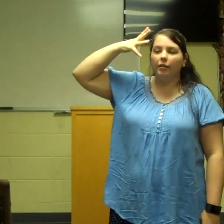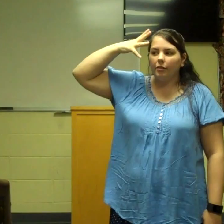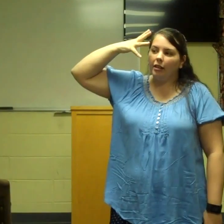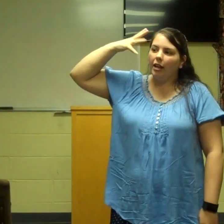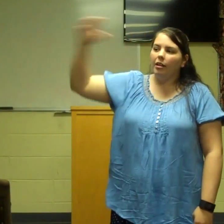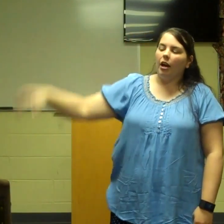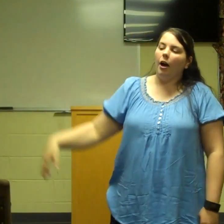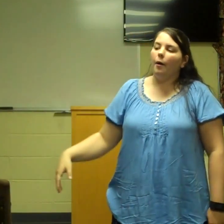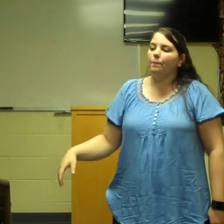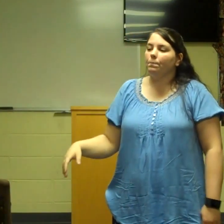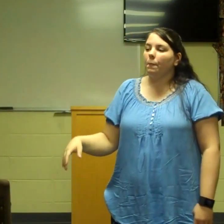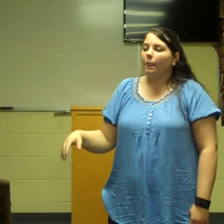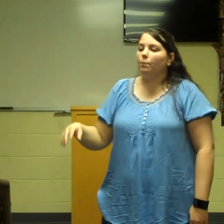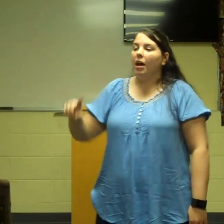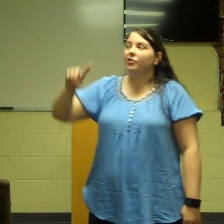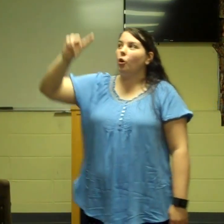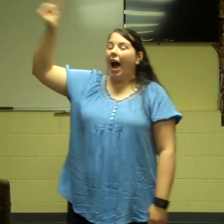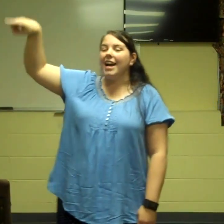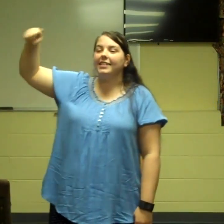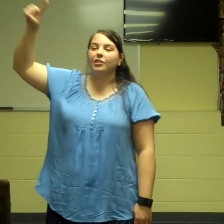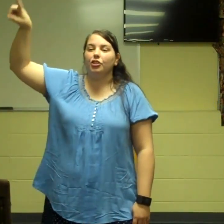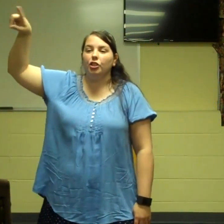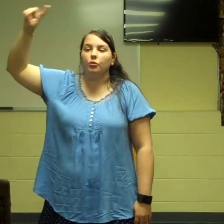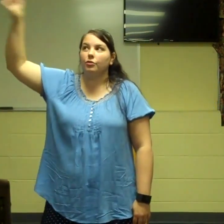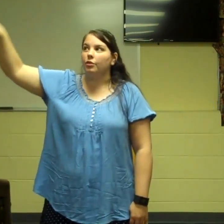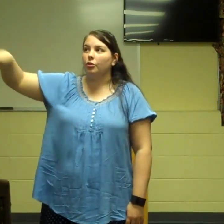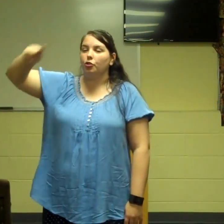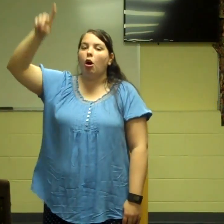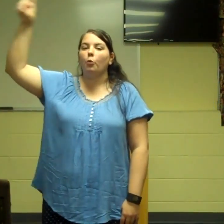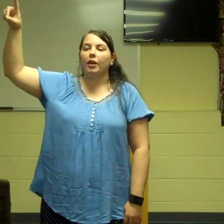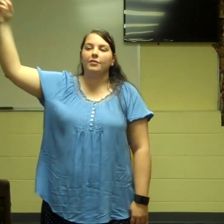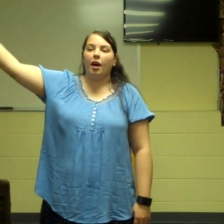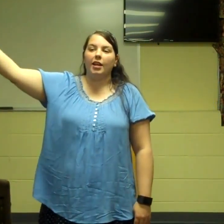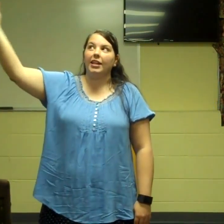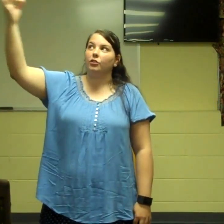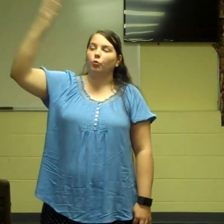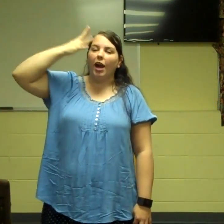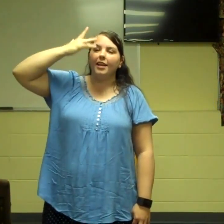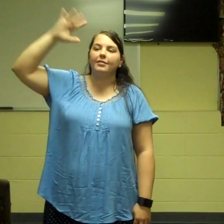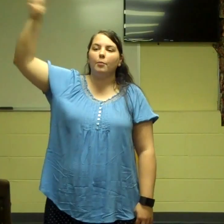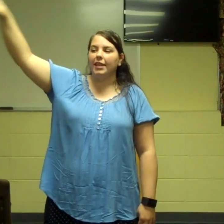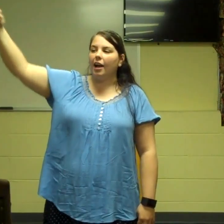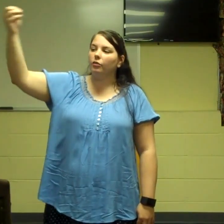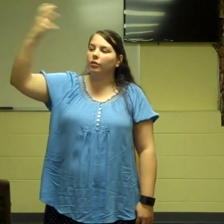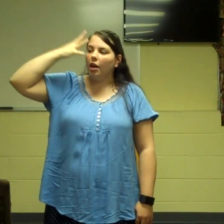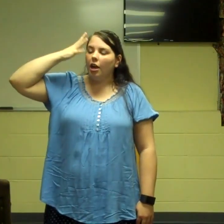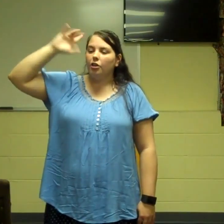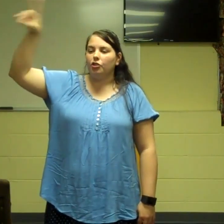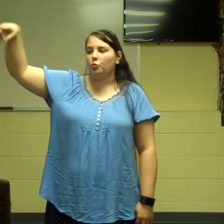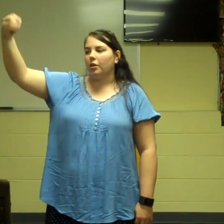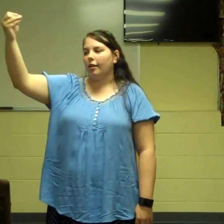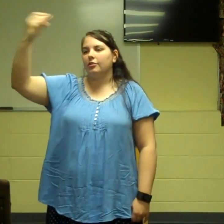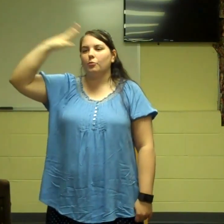sun. But so I tended to use the drawing of the sun and the rays coming down just because it's